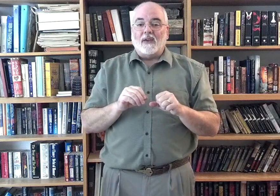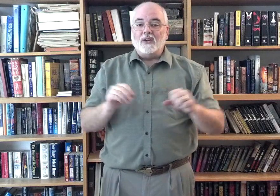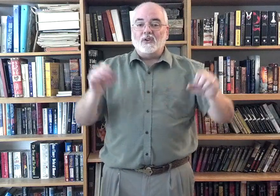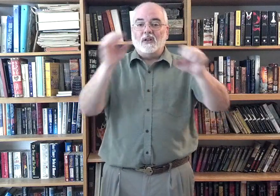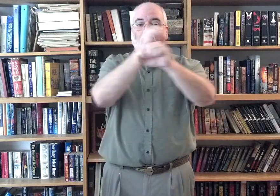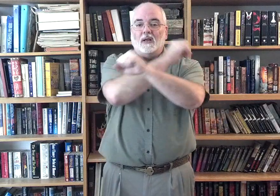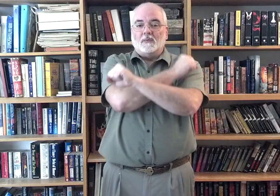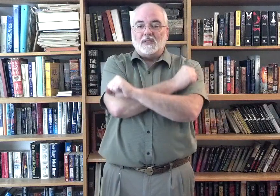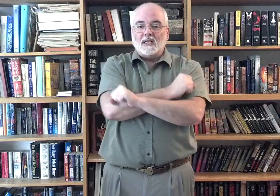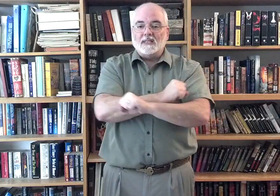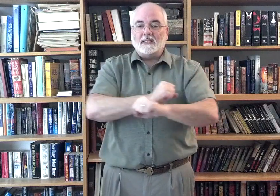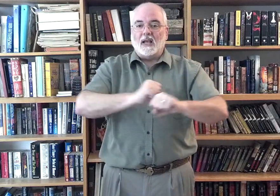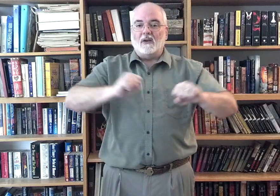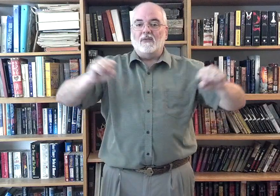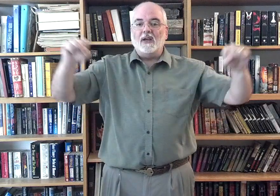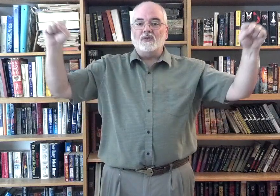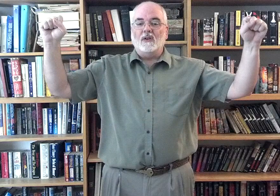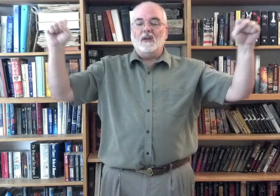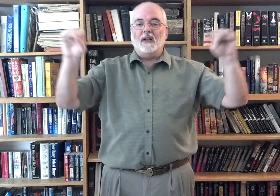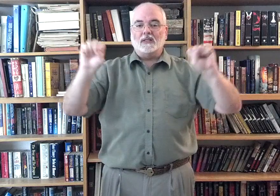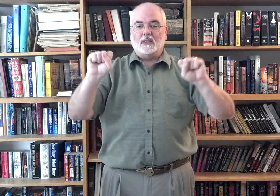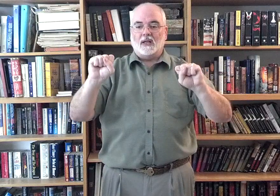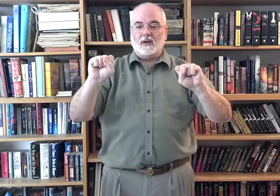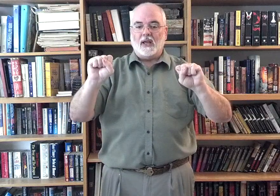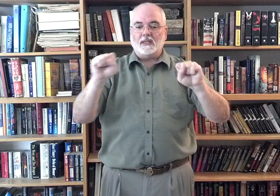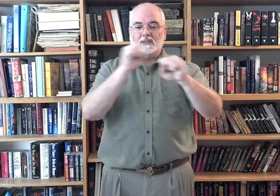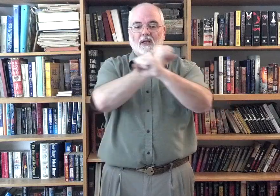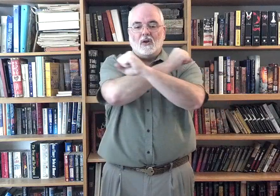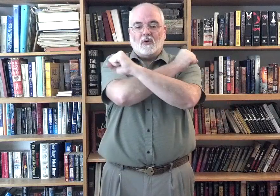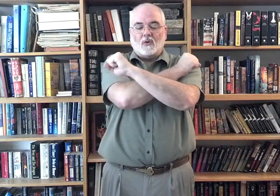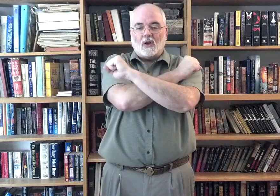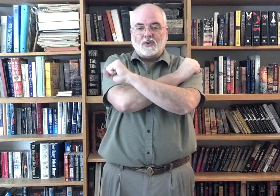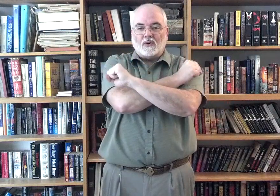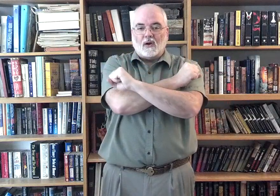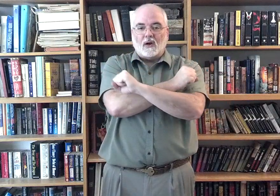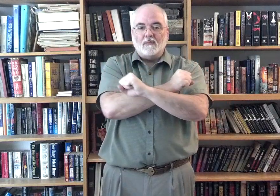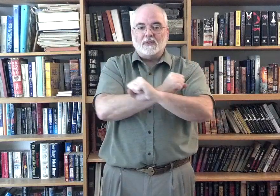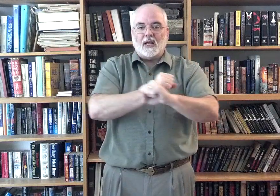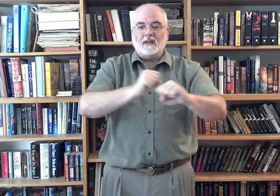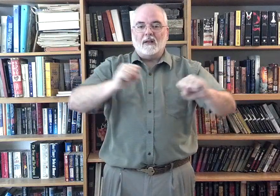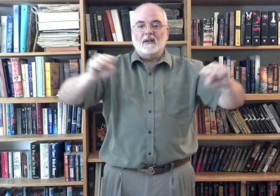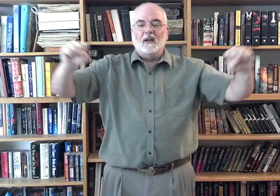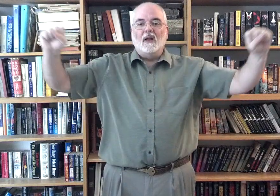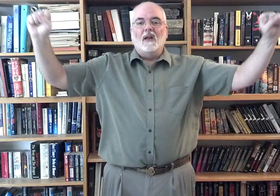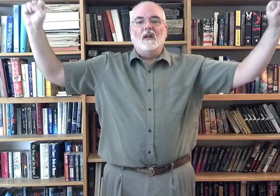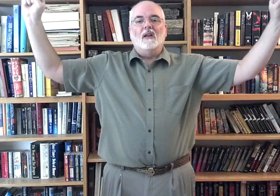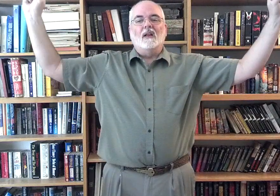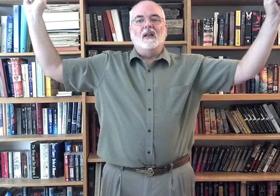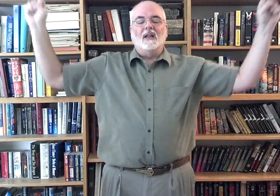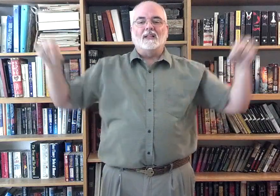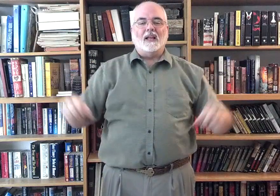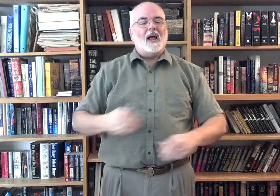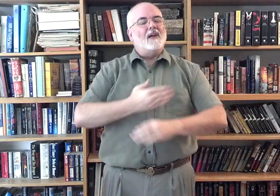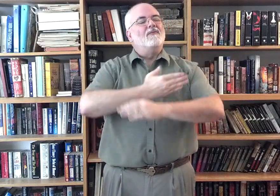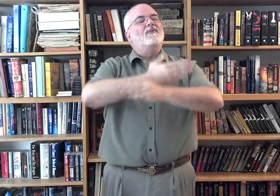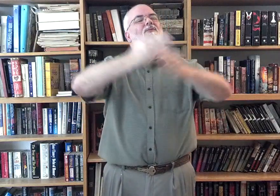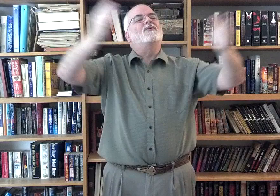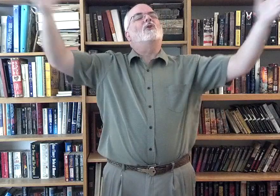Salvation comes. Salvation is the letter S. Cross your arms, and then, like, I'm